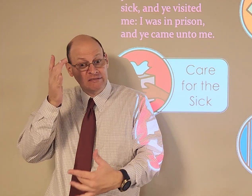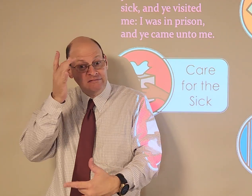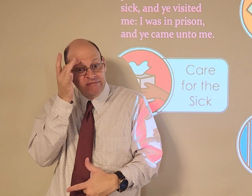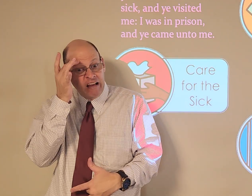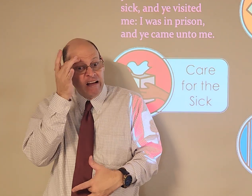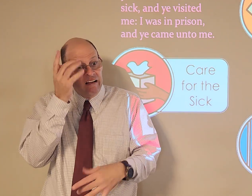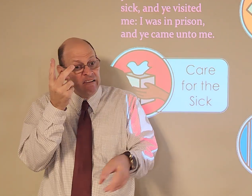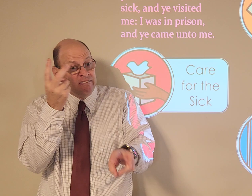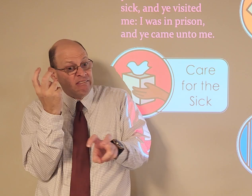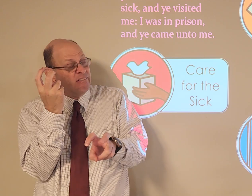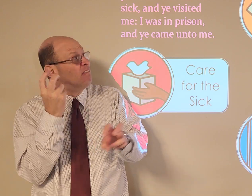I was sick,